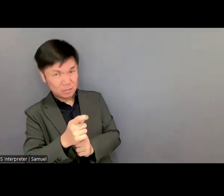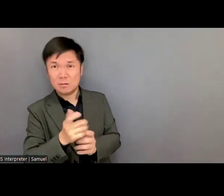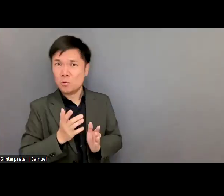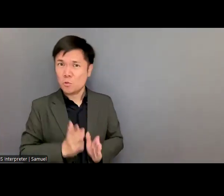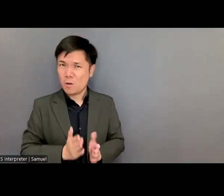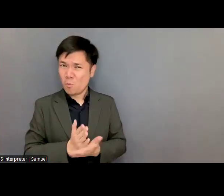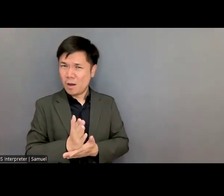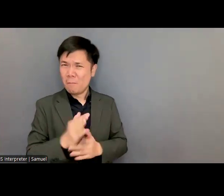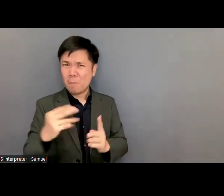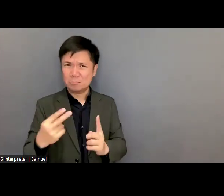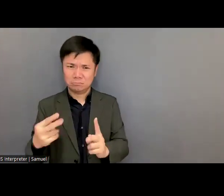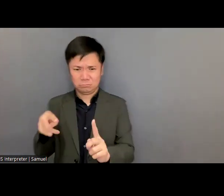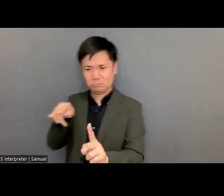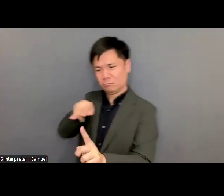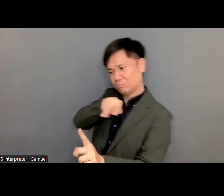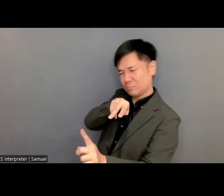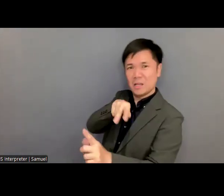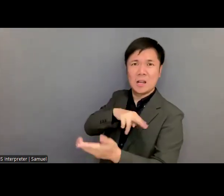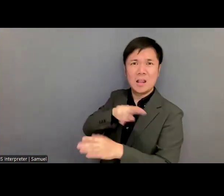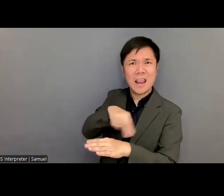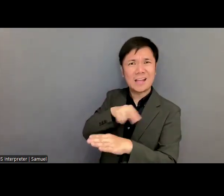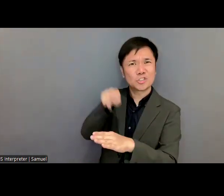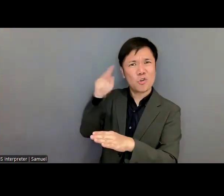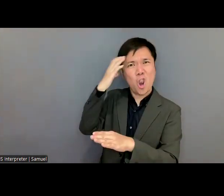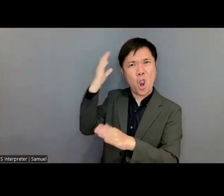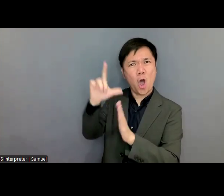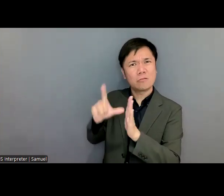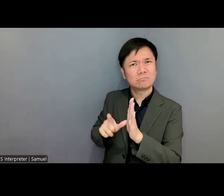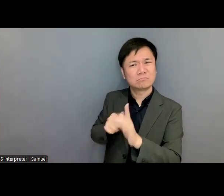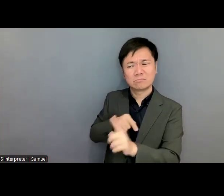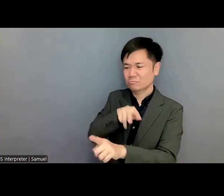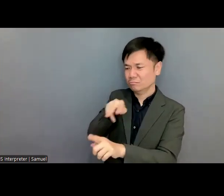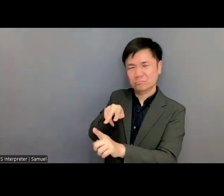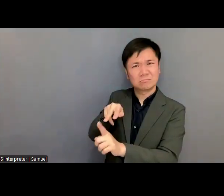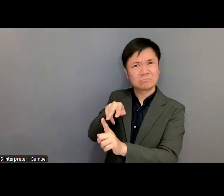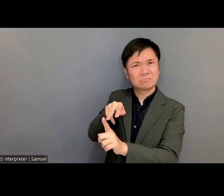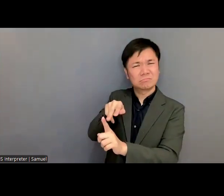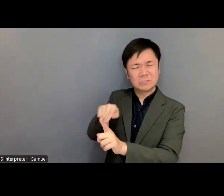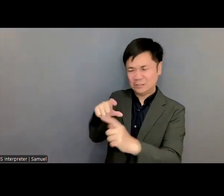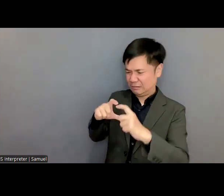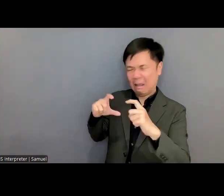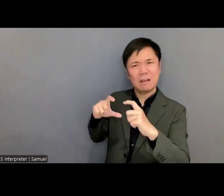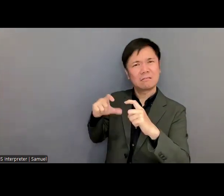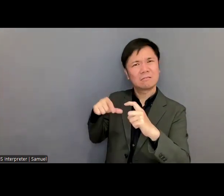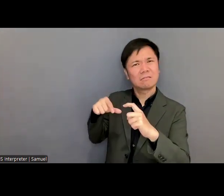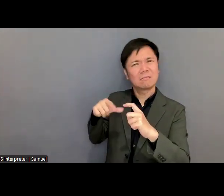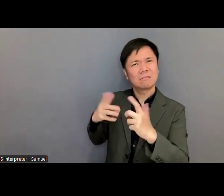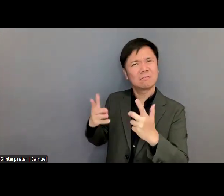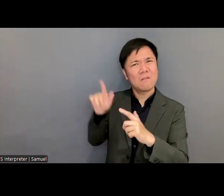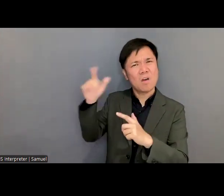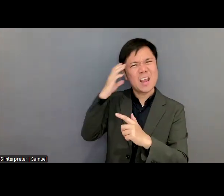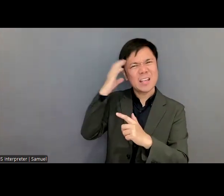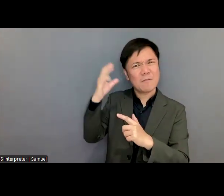if you look at the national level laws and policies and the disability card that is being provided at the national